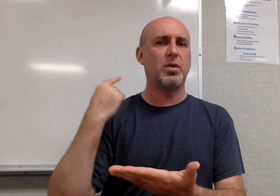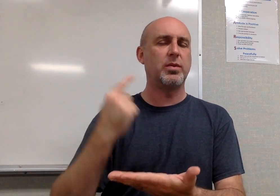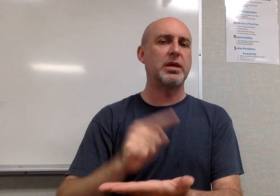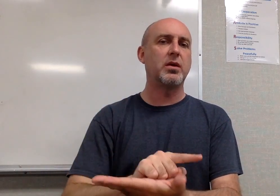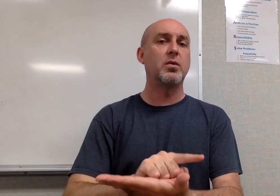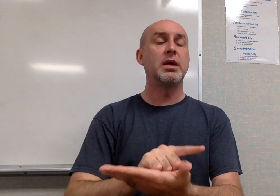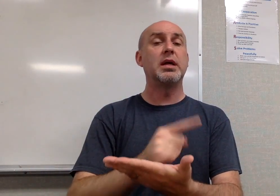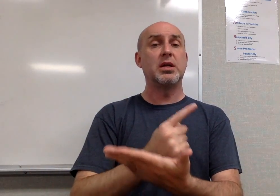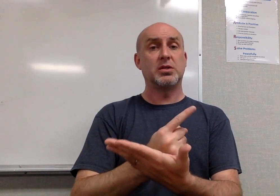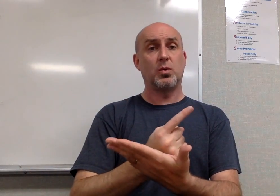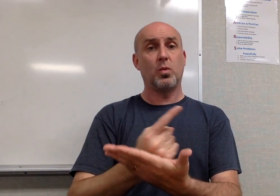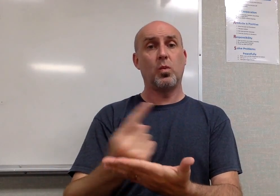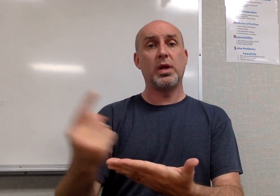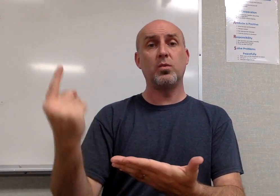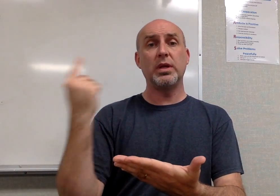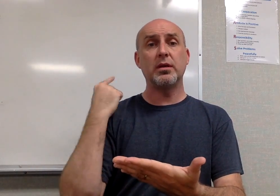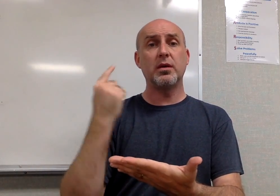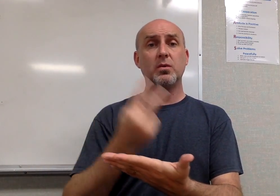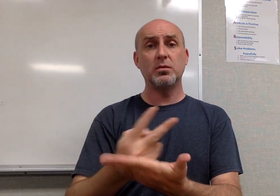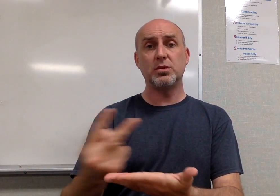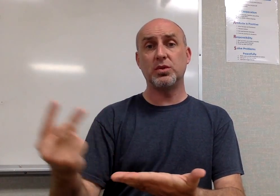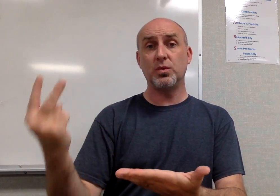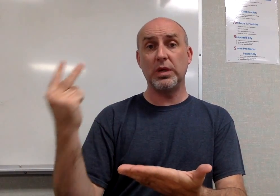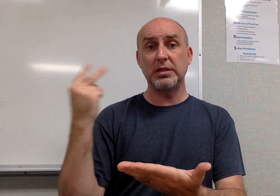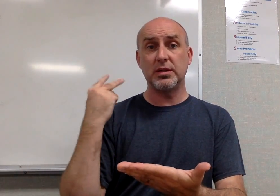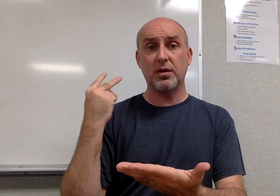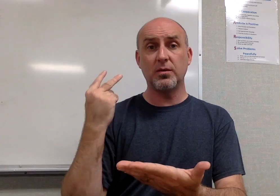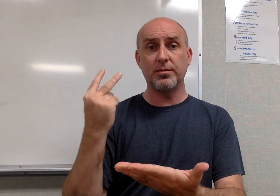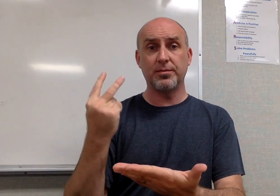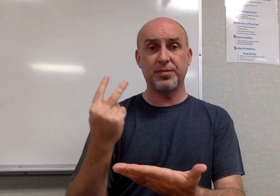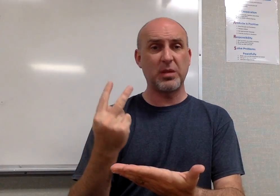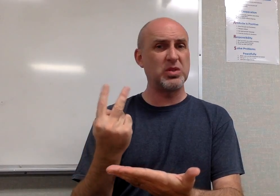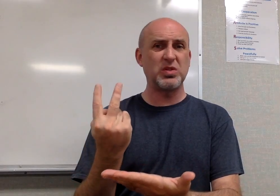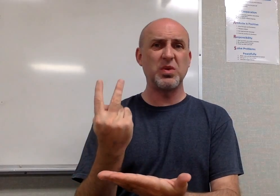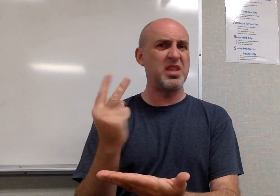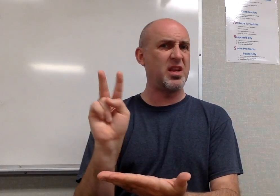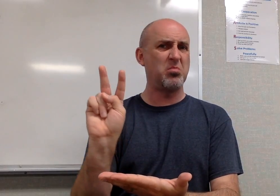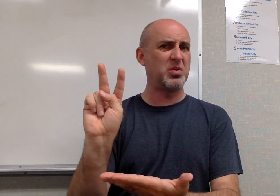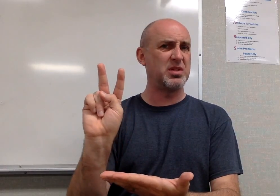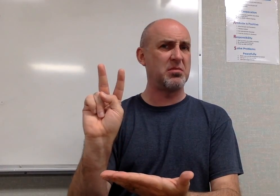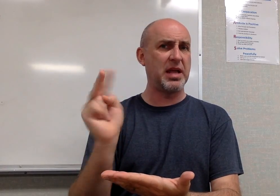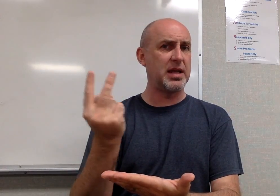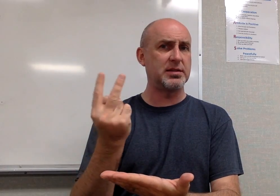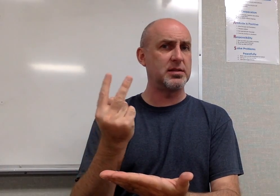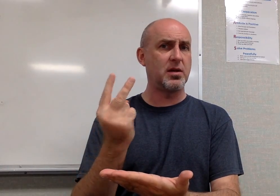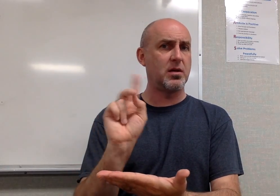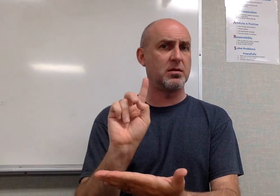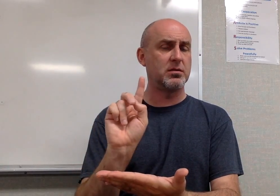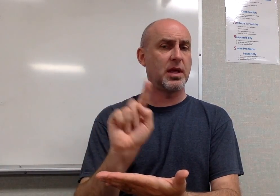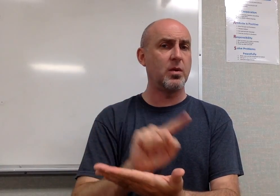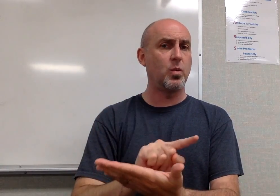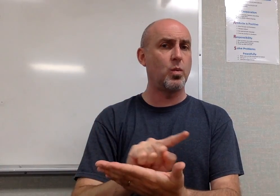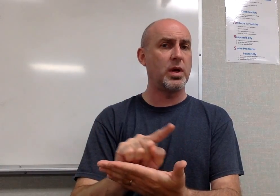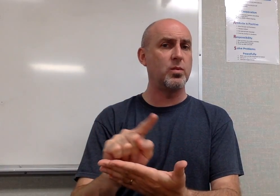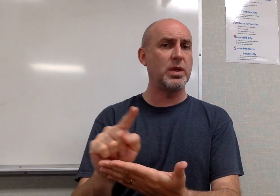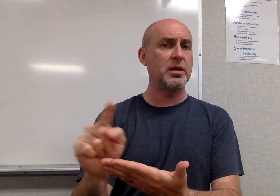week ago. 1 week ago, 2 weeks ago, I'm just doing the numbers on my hands is all. Okay, 1 week